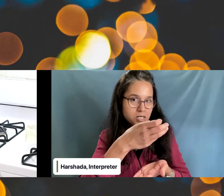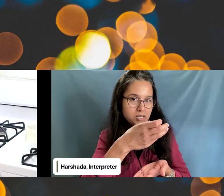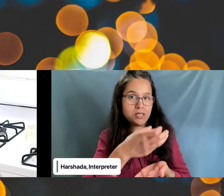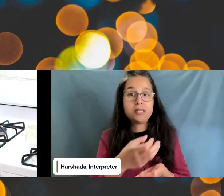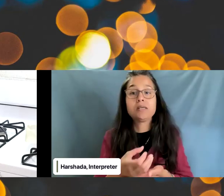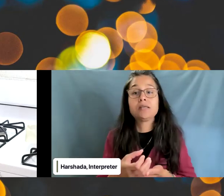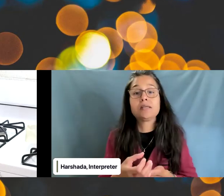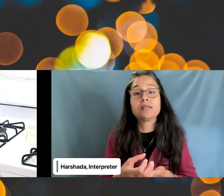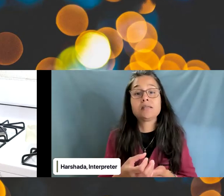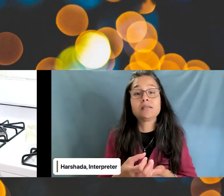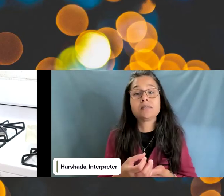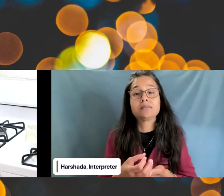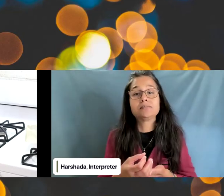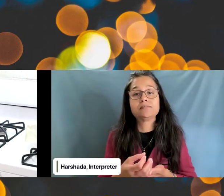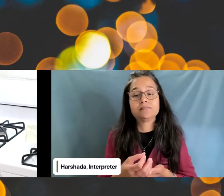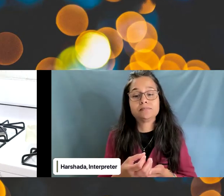coins.